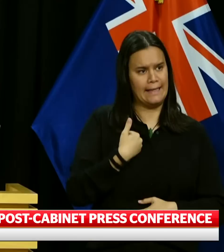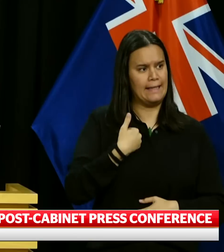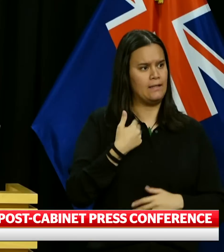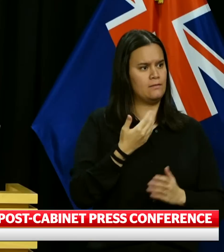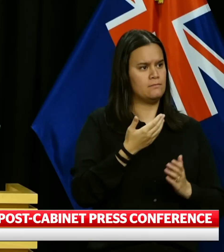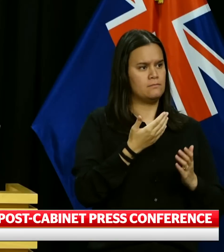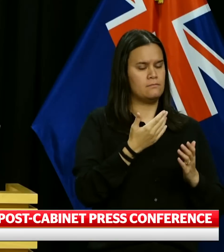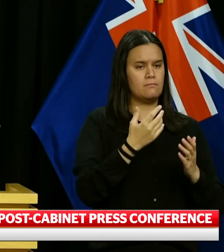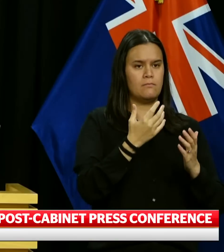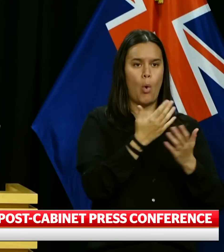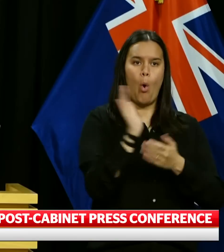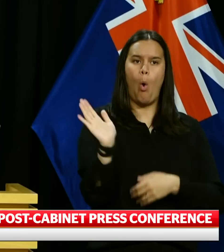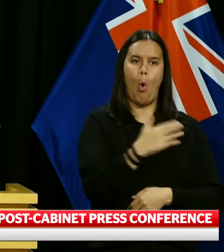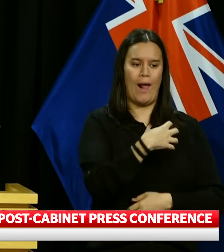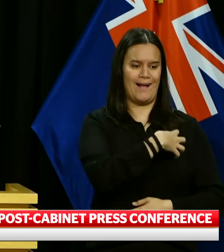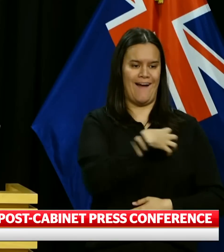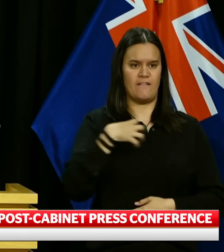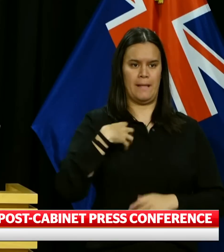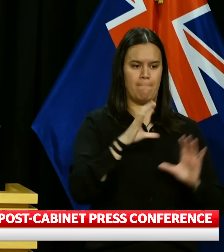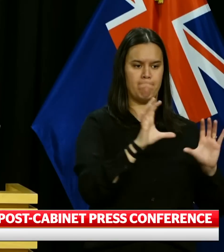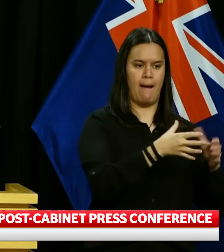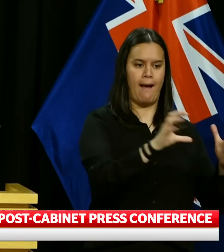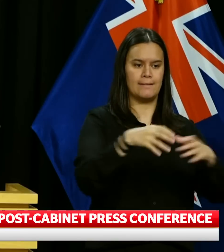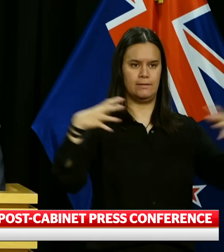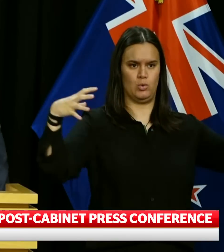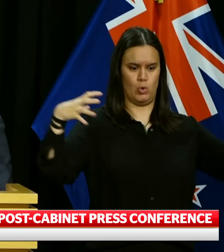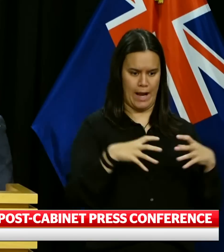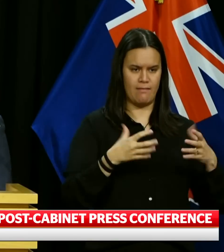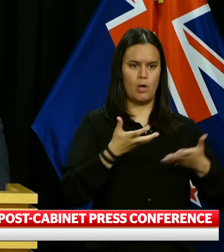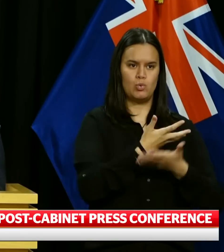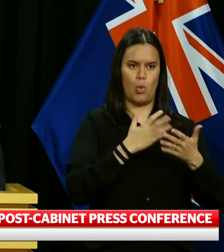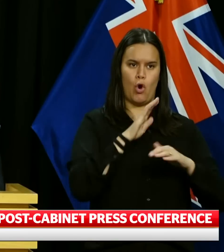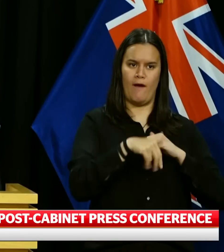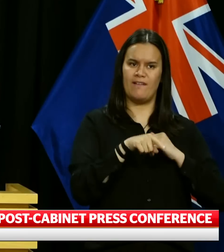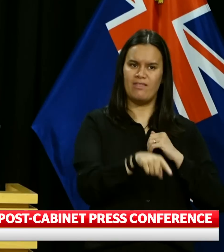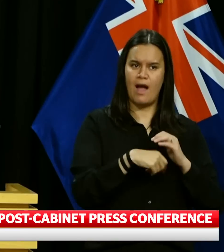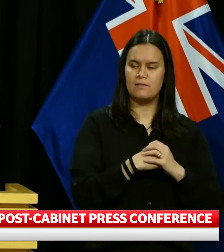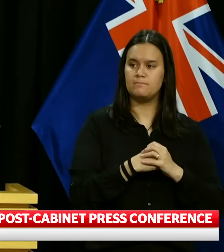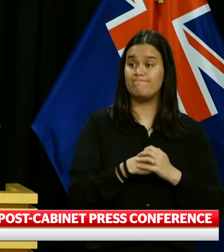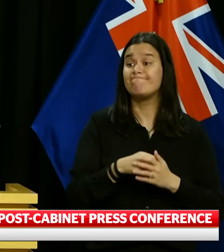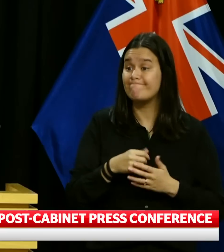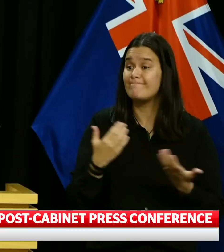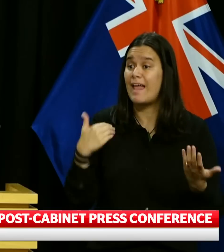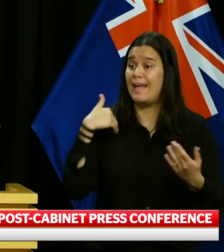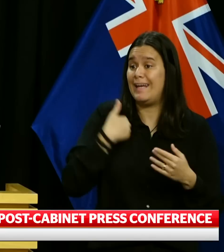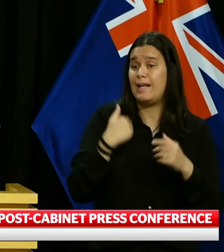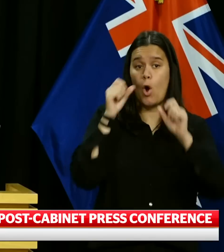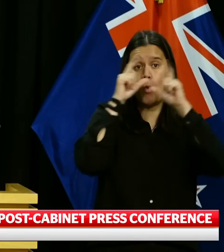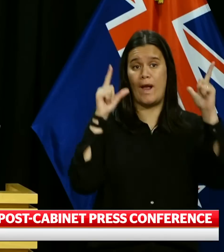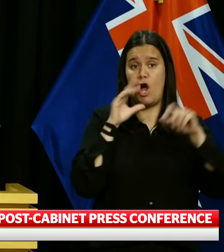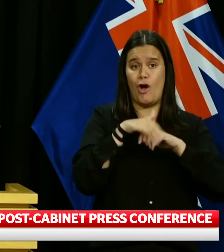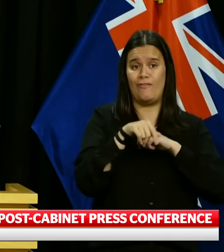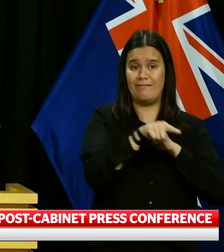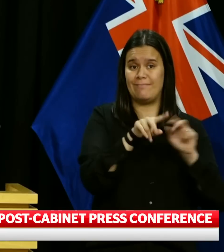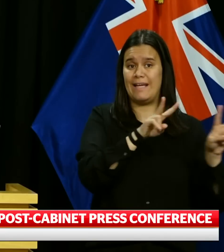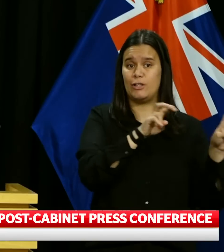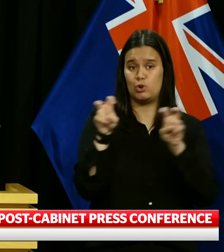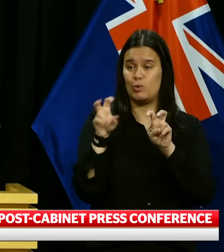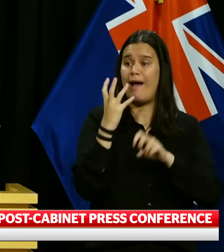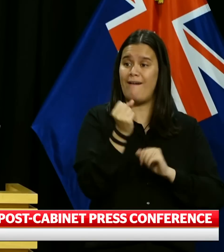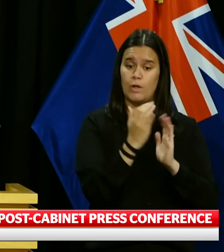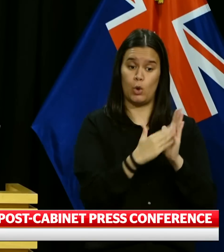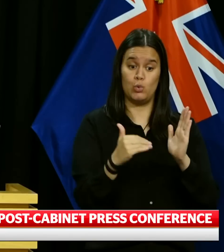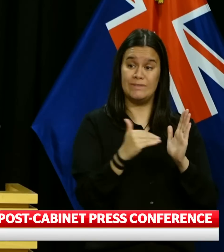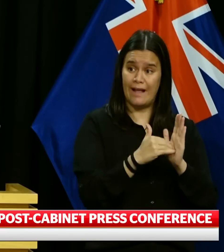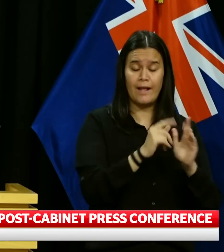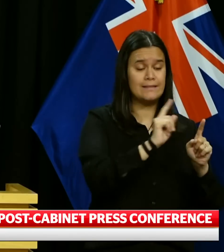a cross-party group and be serious about this? Yeah, I think we need to go into the campaign eyes wide open. There are a group of New Zealanders who